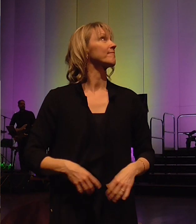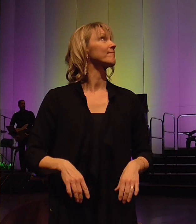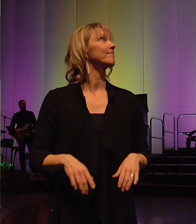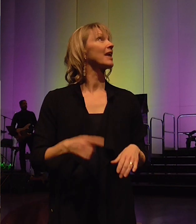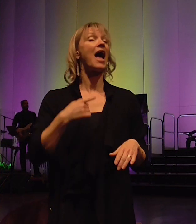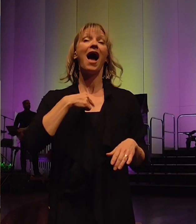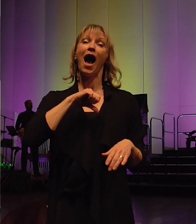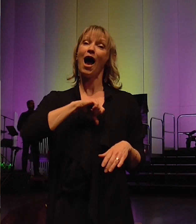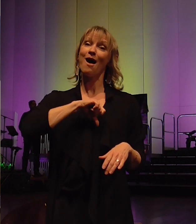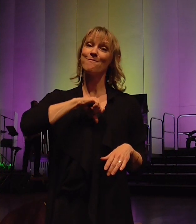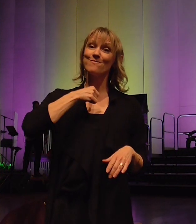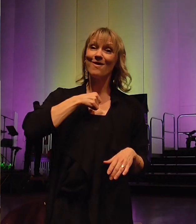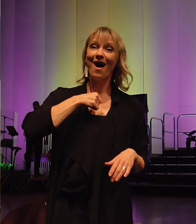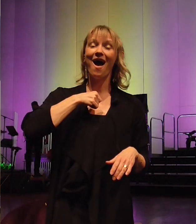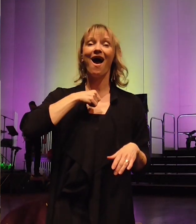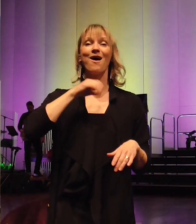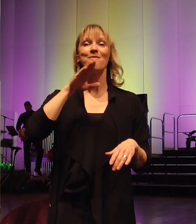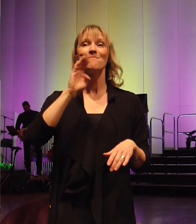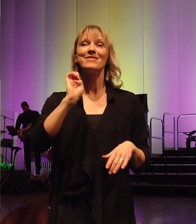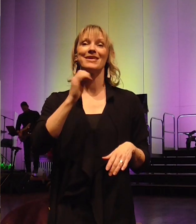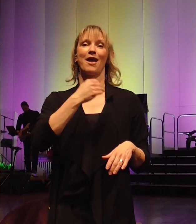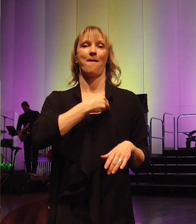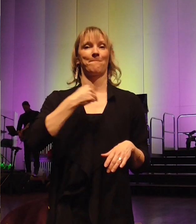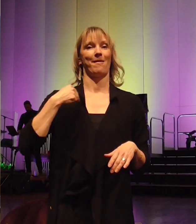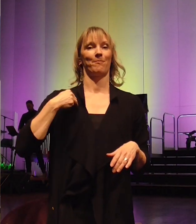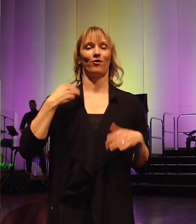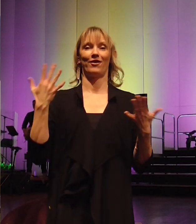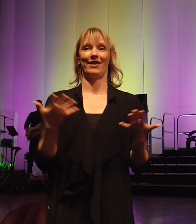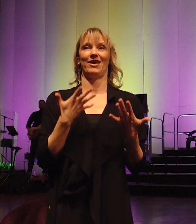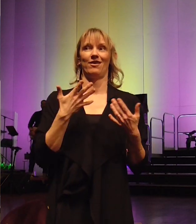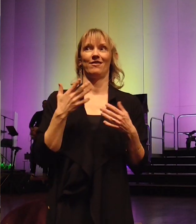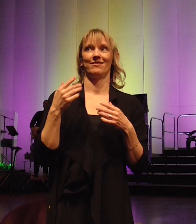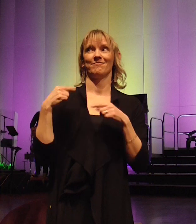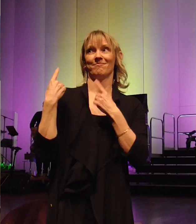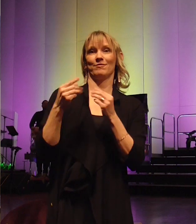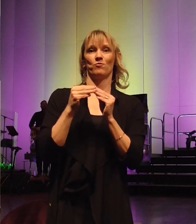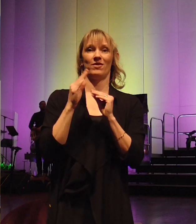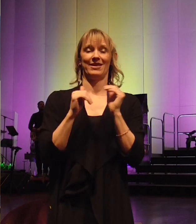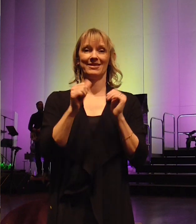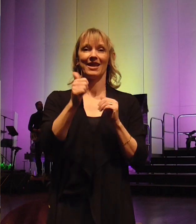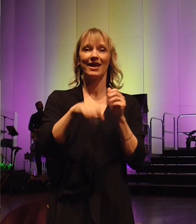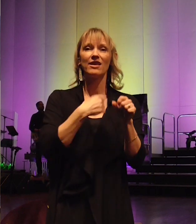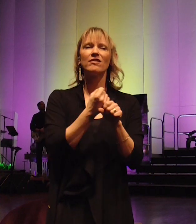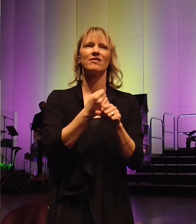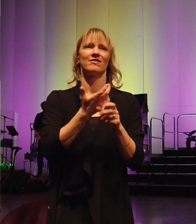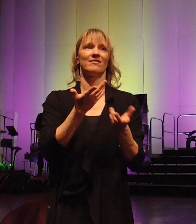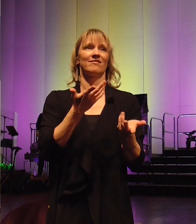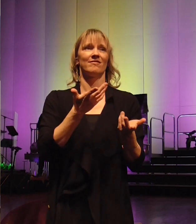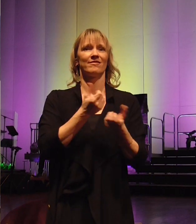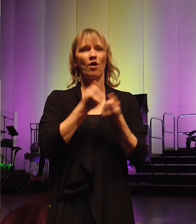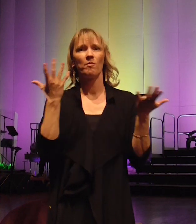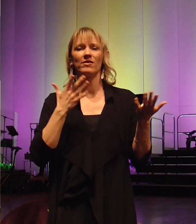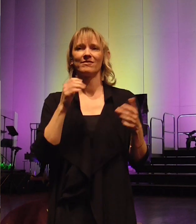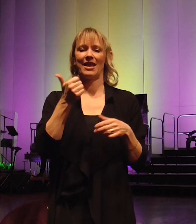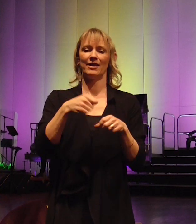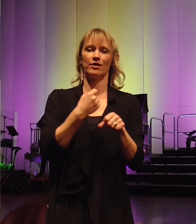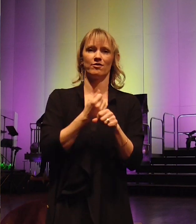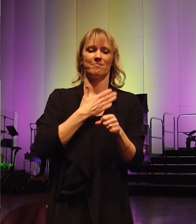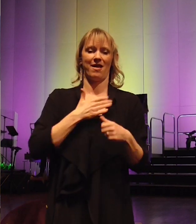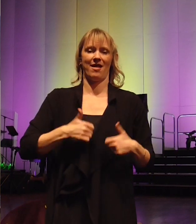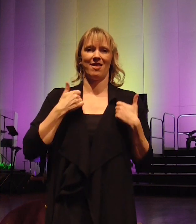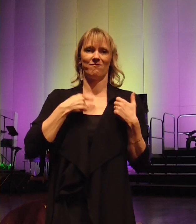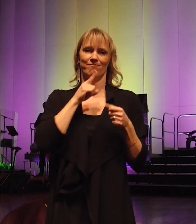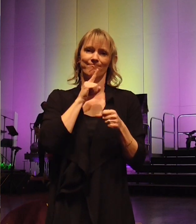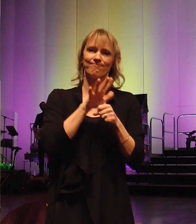I'm proud to be a member here at Mile High Church for more than 10 years. I've dedicated so much of the past 10 years of my life